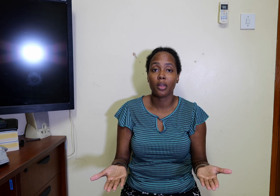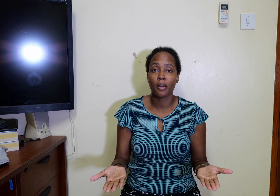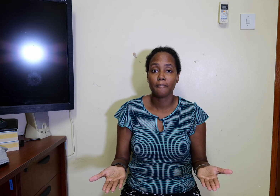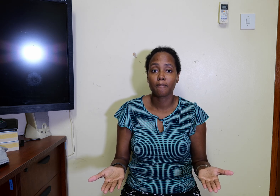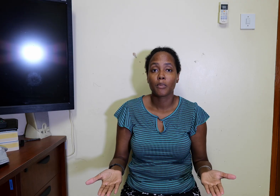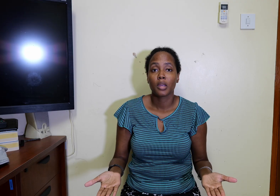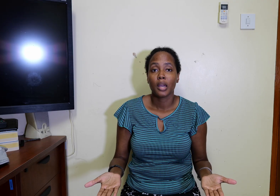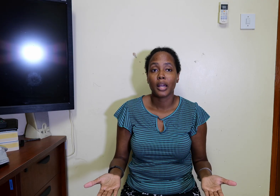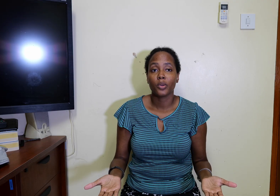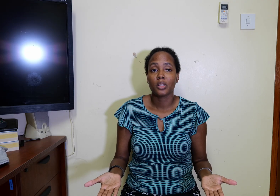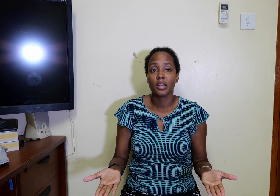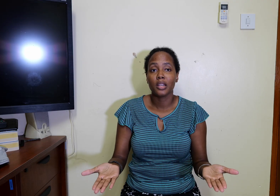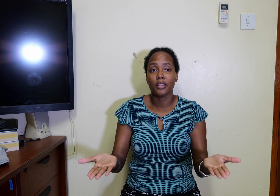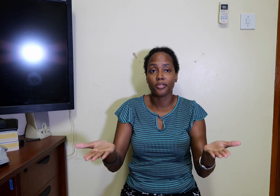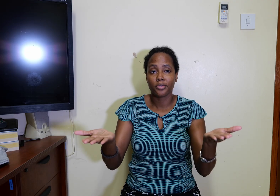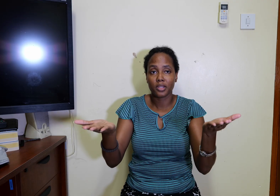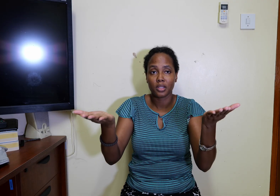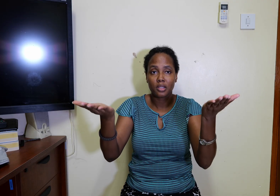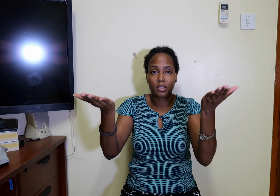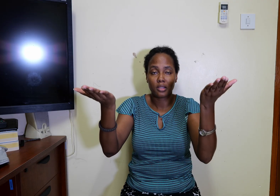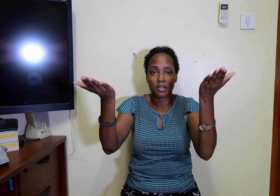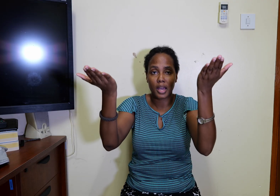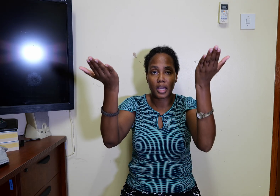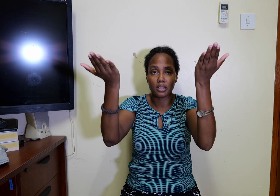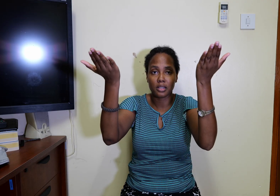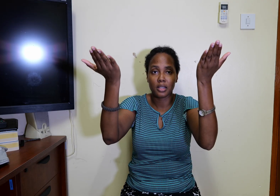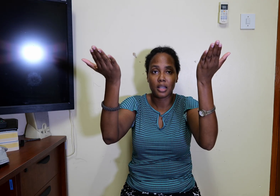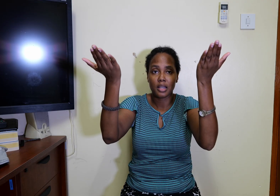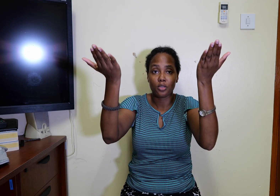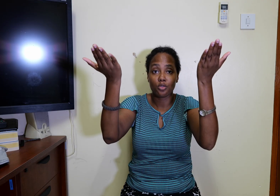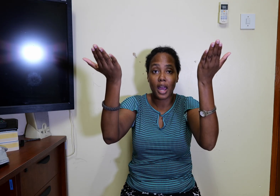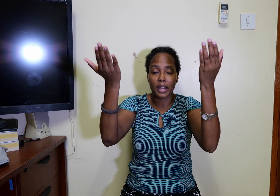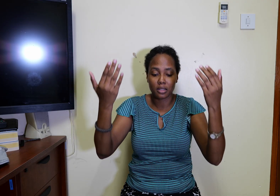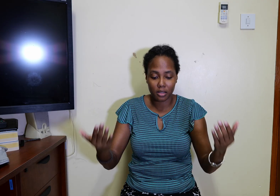rather, and you're going to lift the hands. Rise,